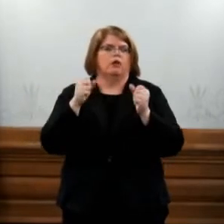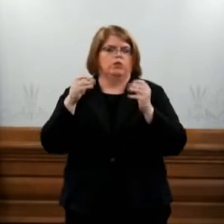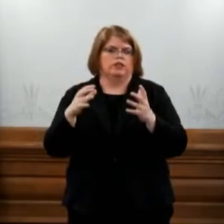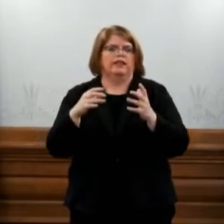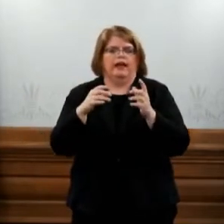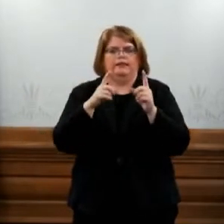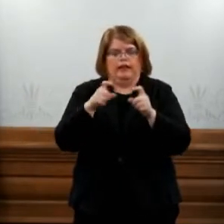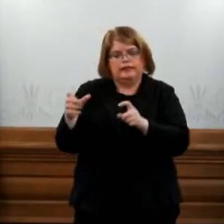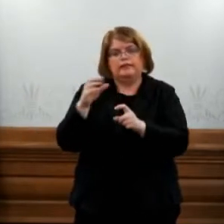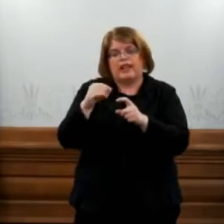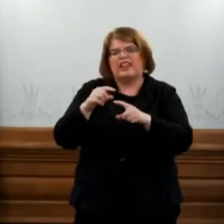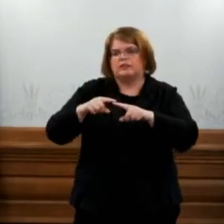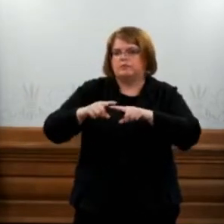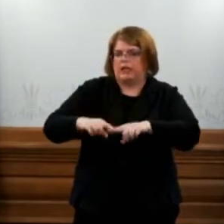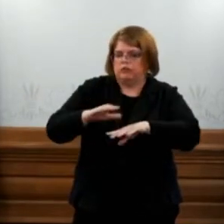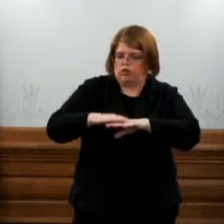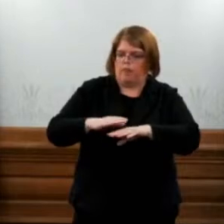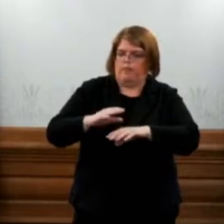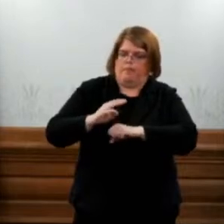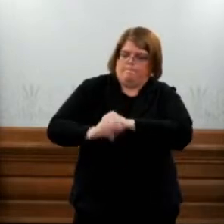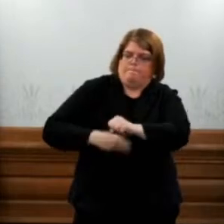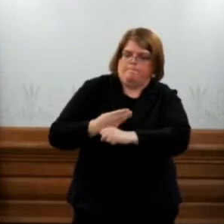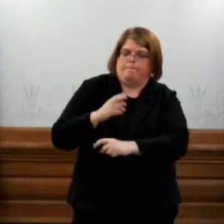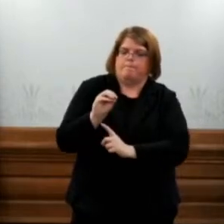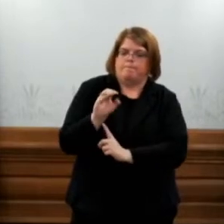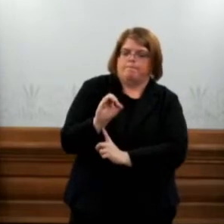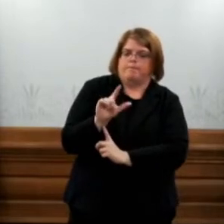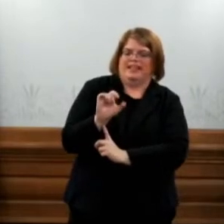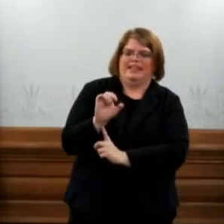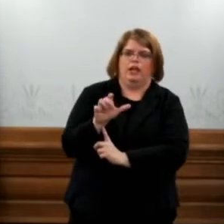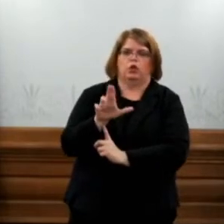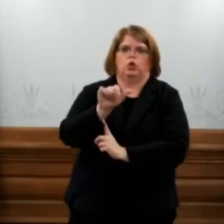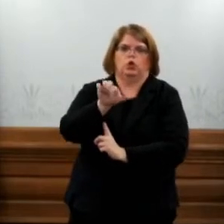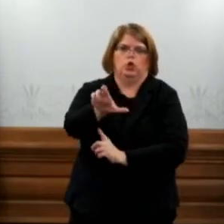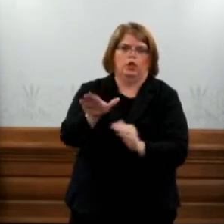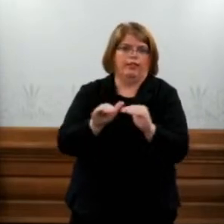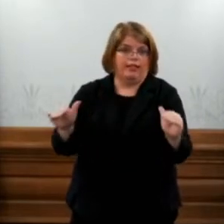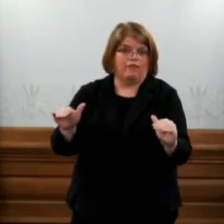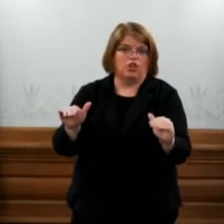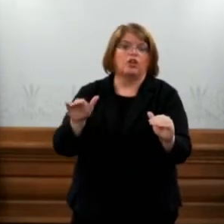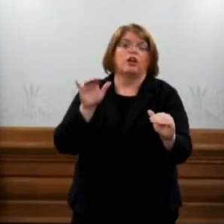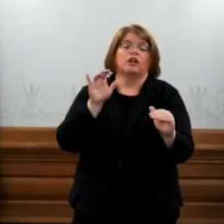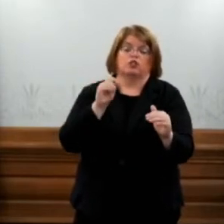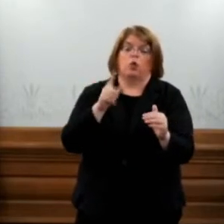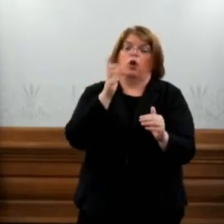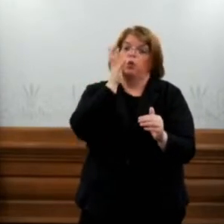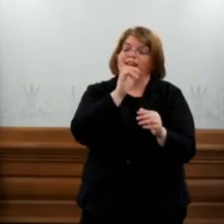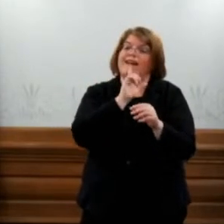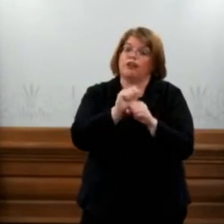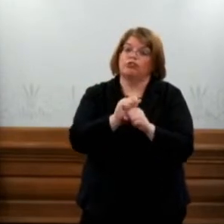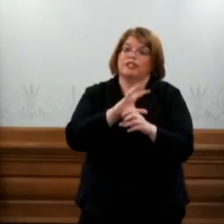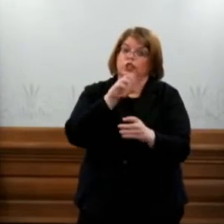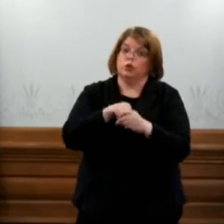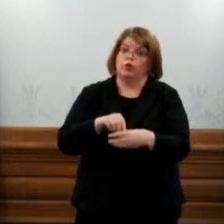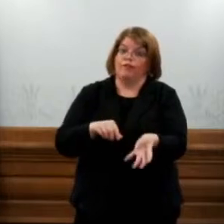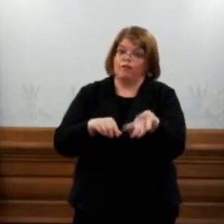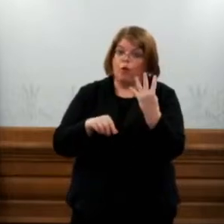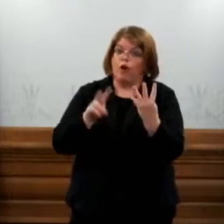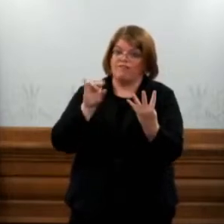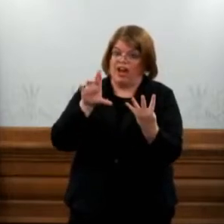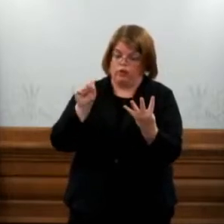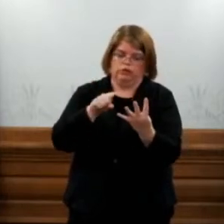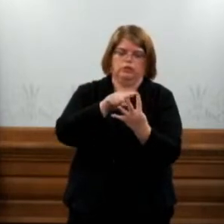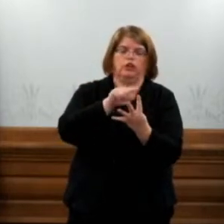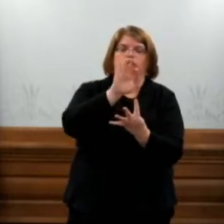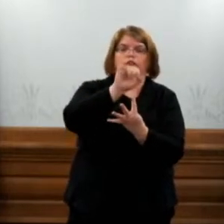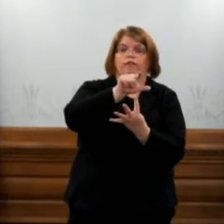help diagnose all three of those, and also one that also includes RSV. So actually 4 viruses that we're going to be able